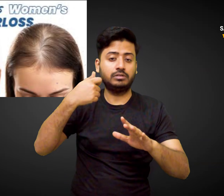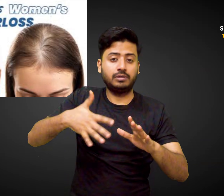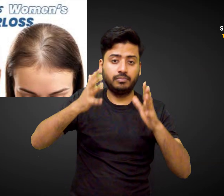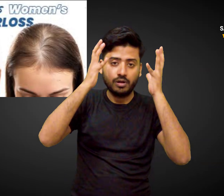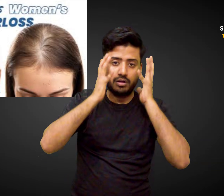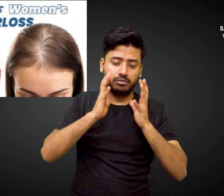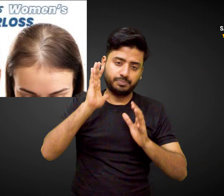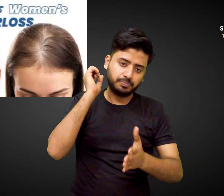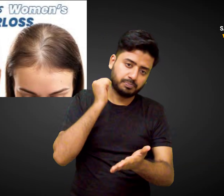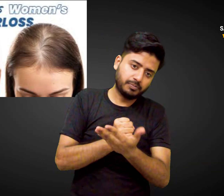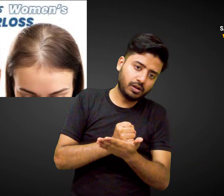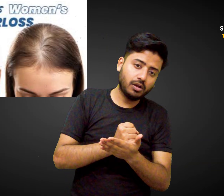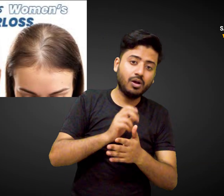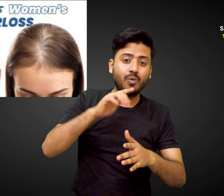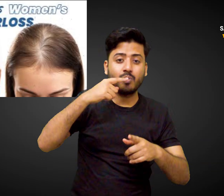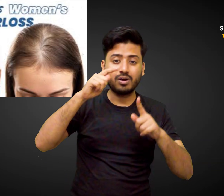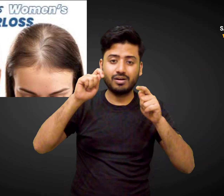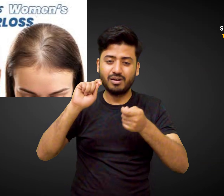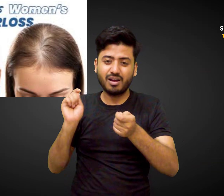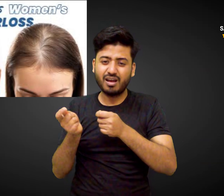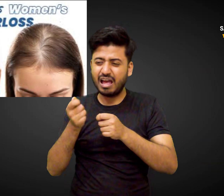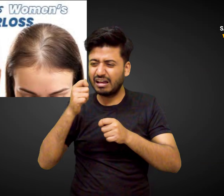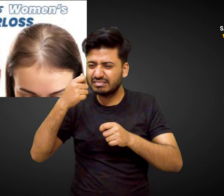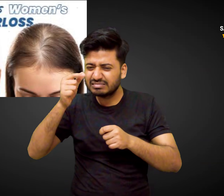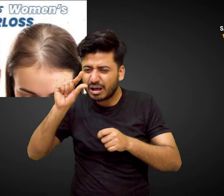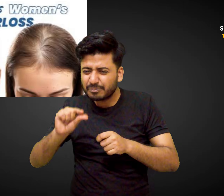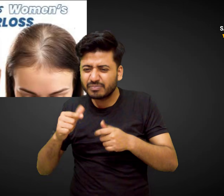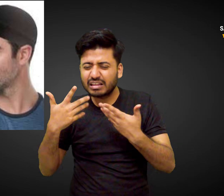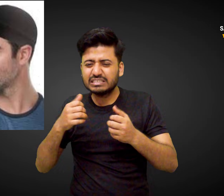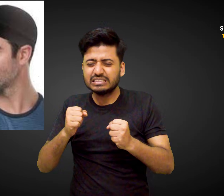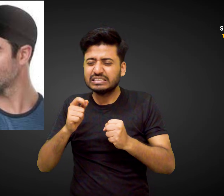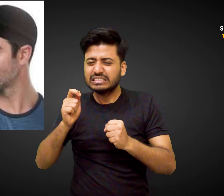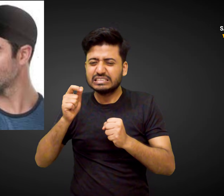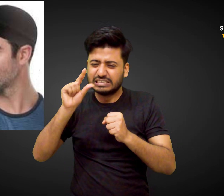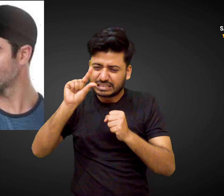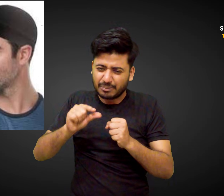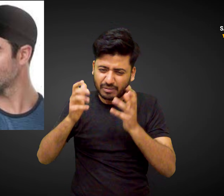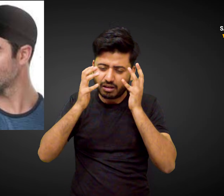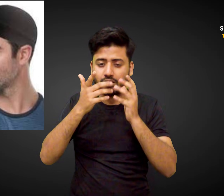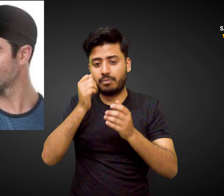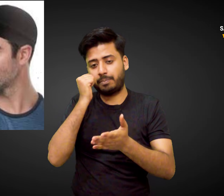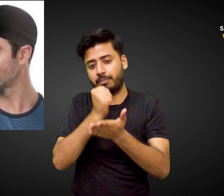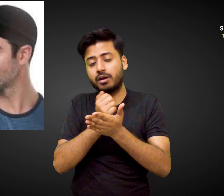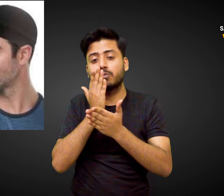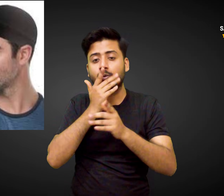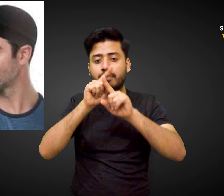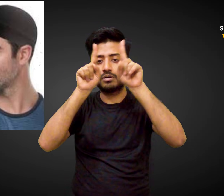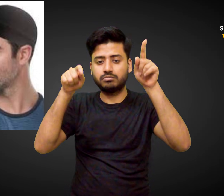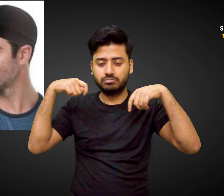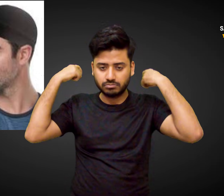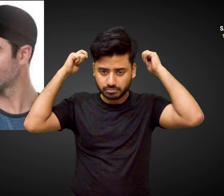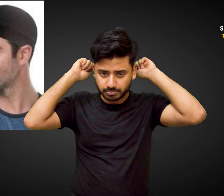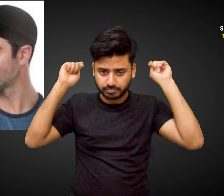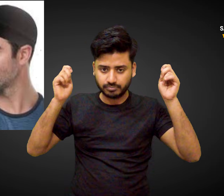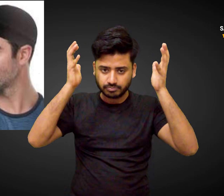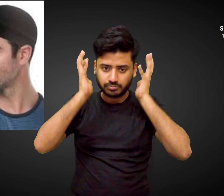motifs. Brands like Gucci use bee symbols extensively in luxury fashion. Bee theme design. Increasing trends in